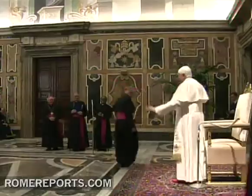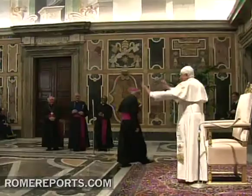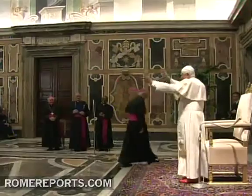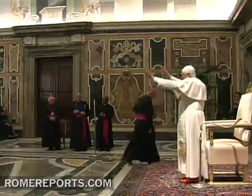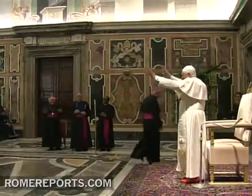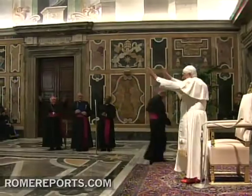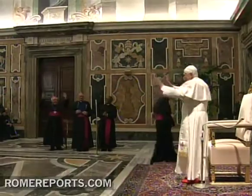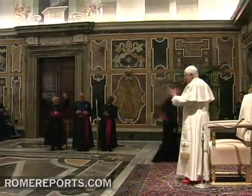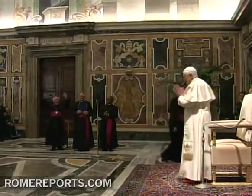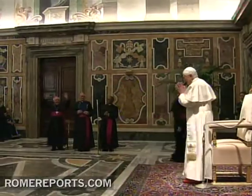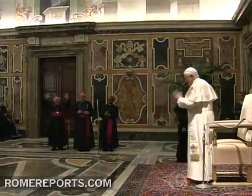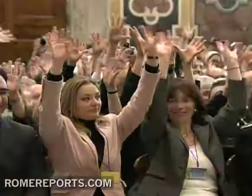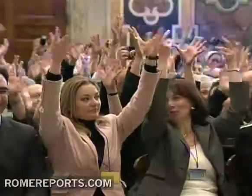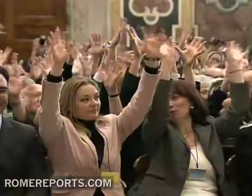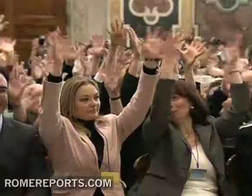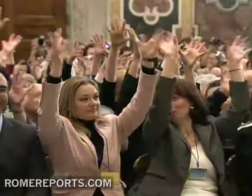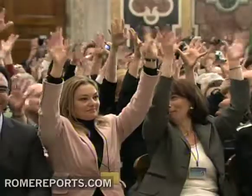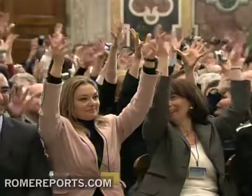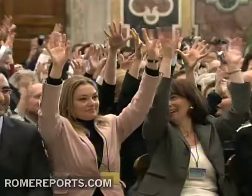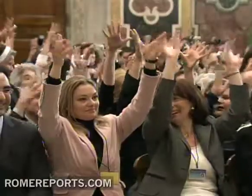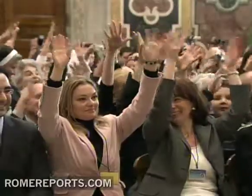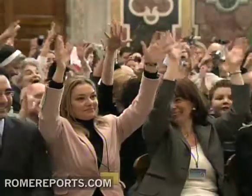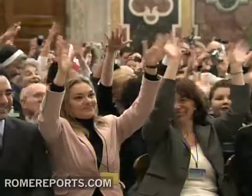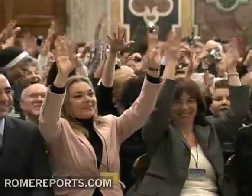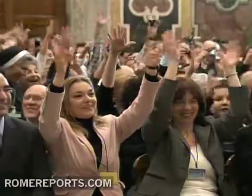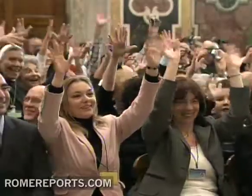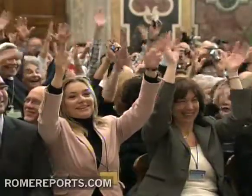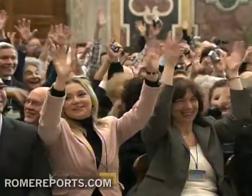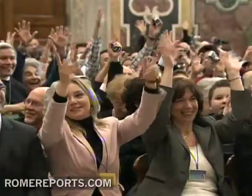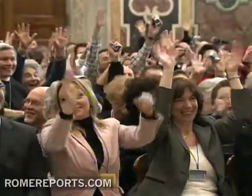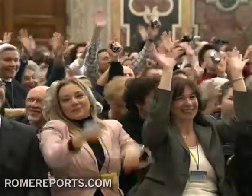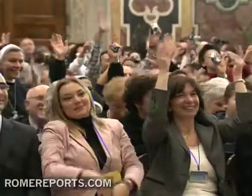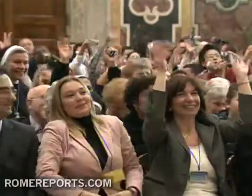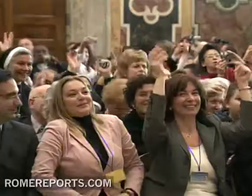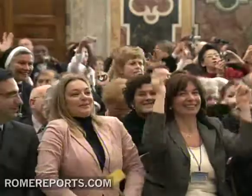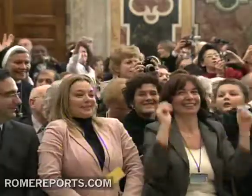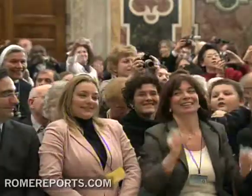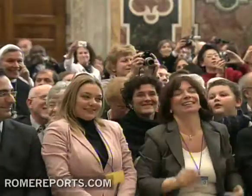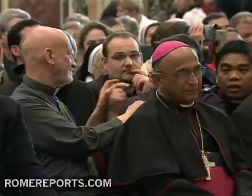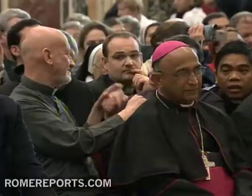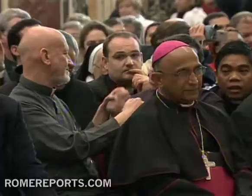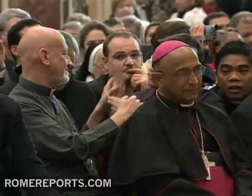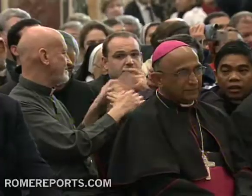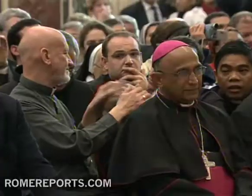audience. There are some 1,300,000 members of the Catholic Church worldwide that are deaf. The goal of this conference is to give a voice to